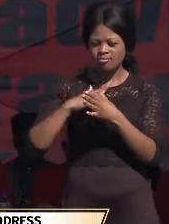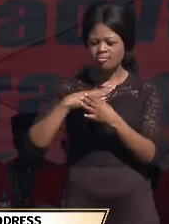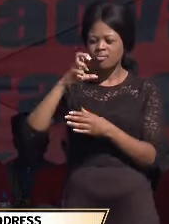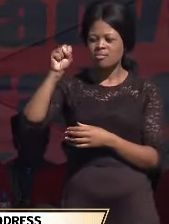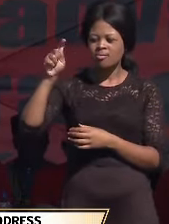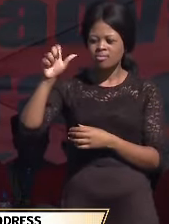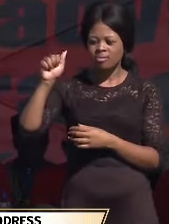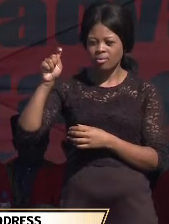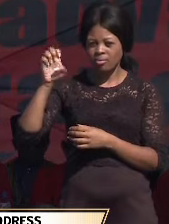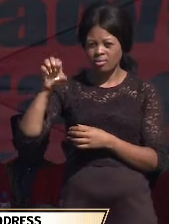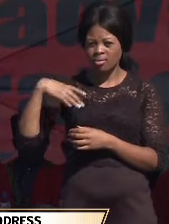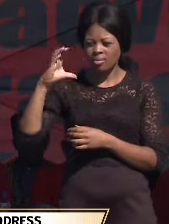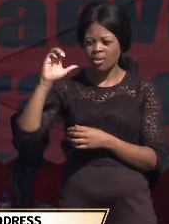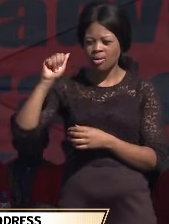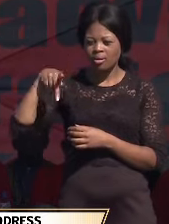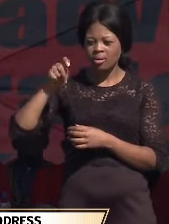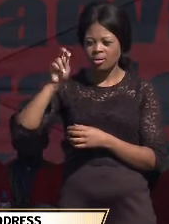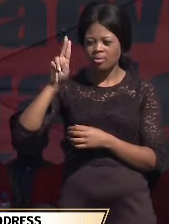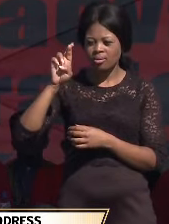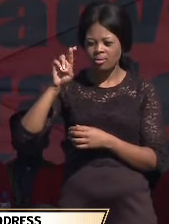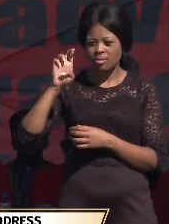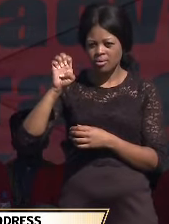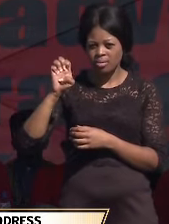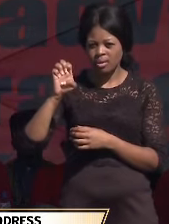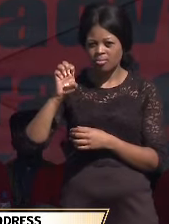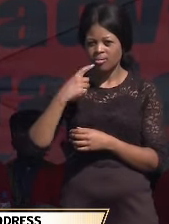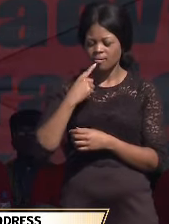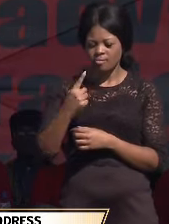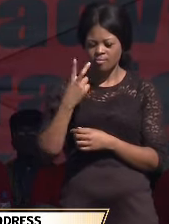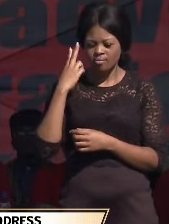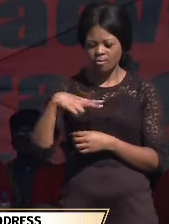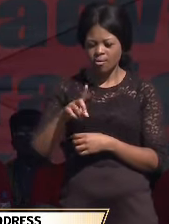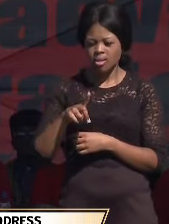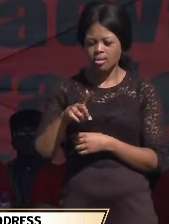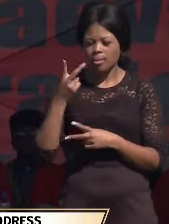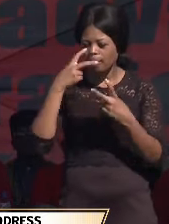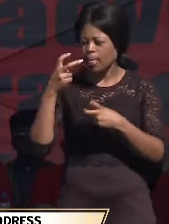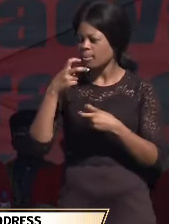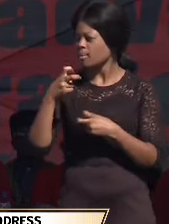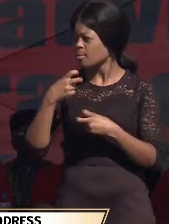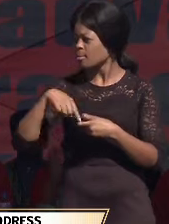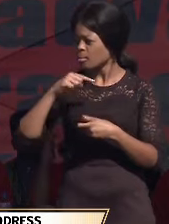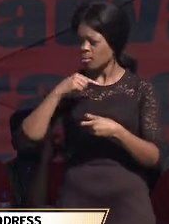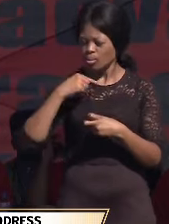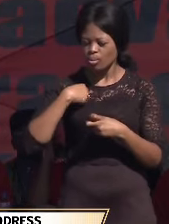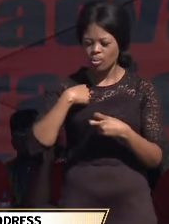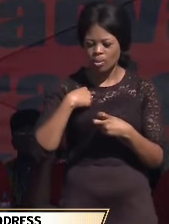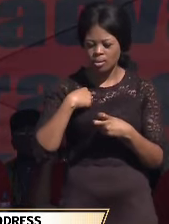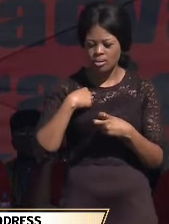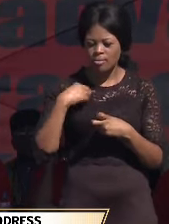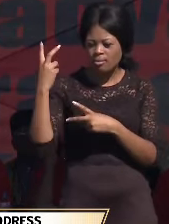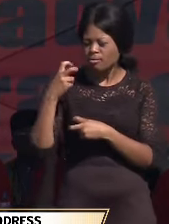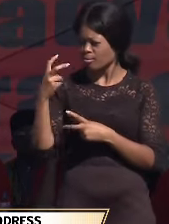We said connect the dots. And so we connected the